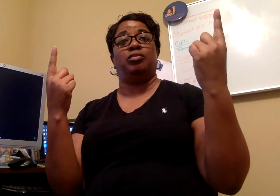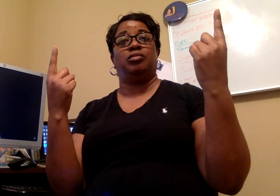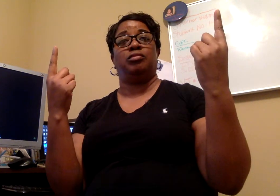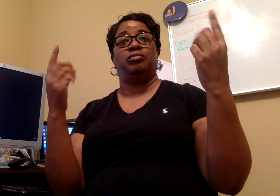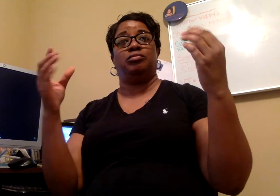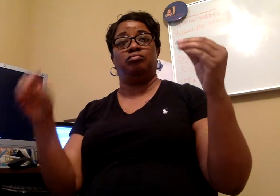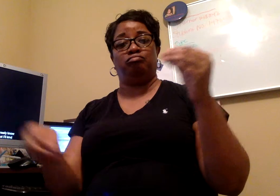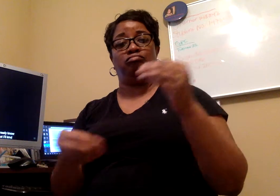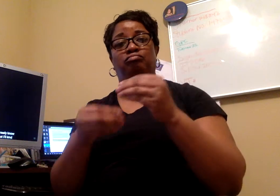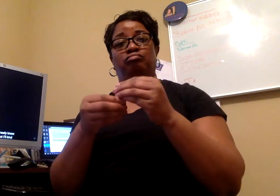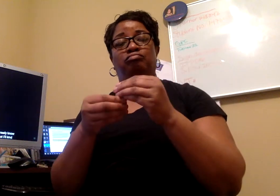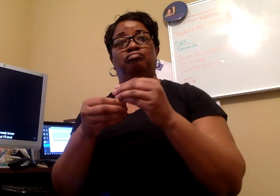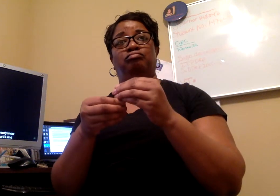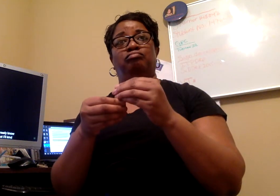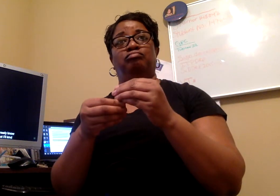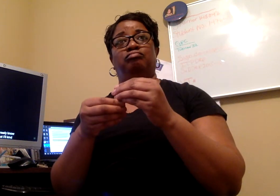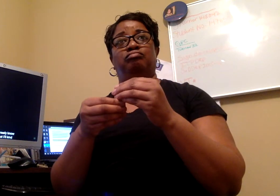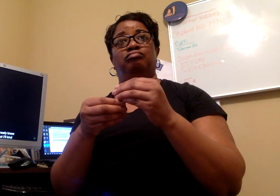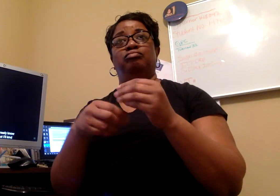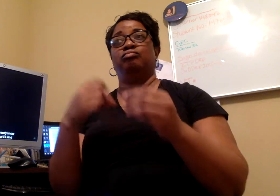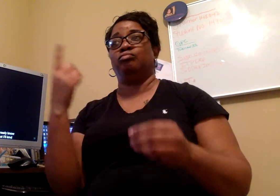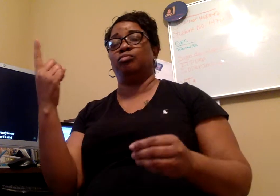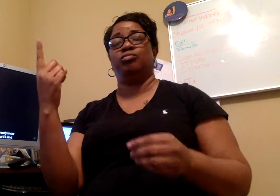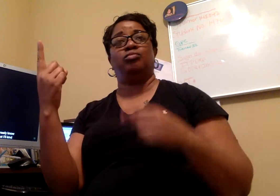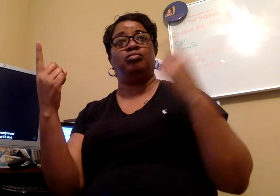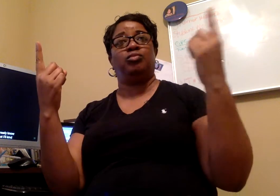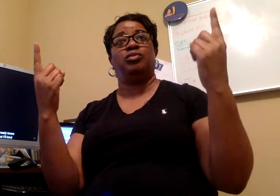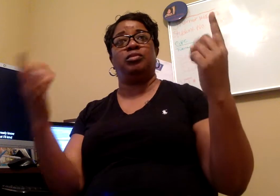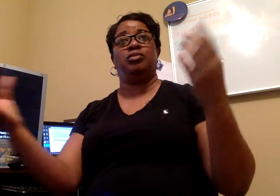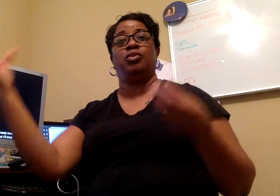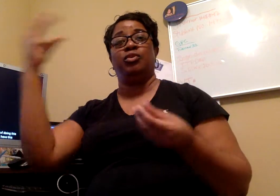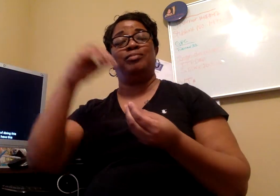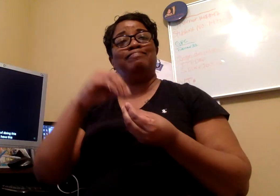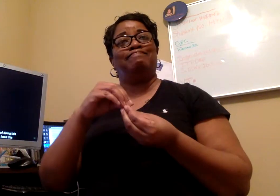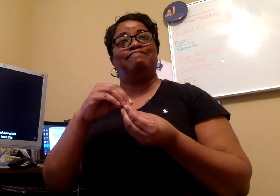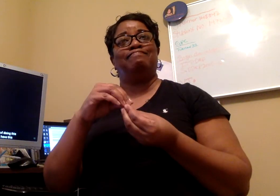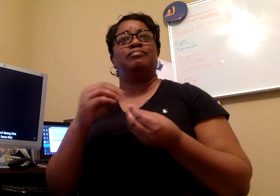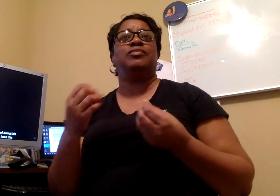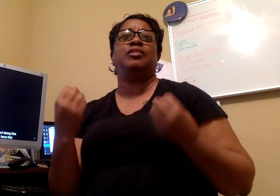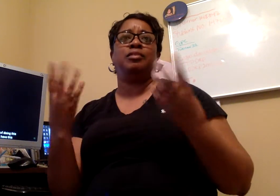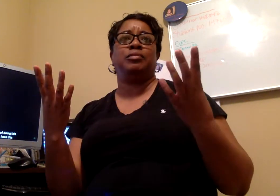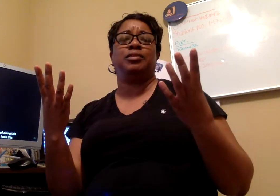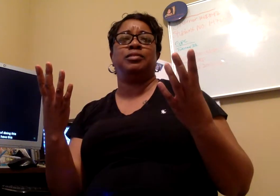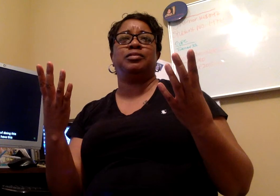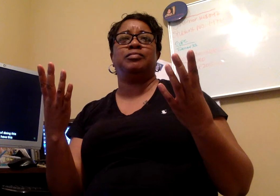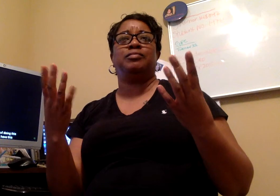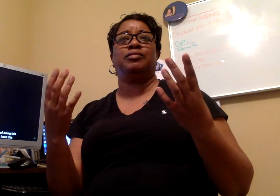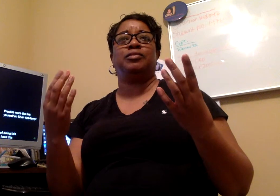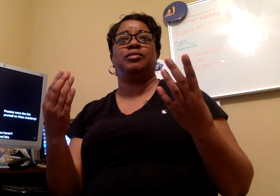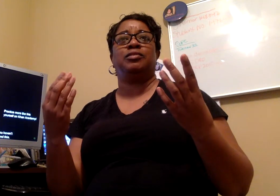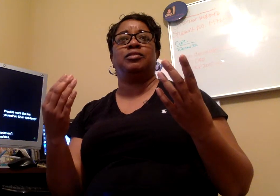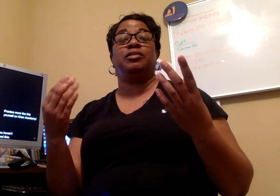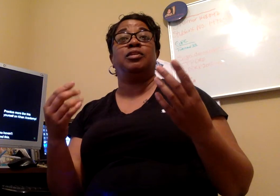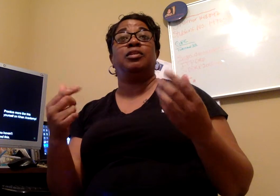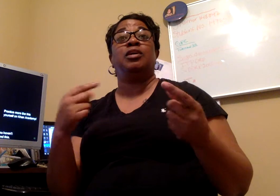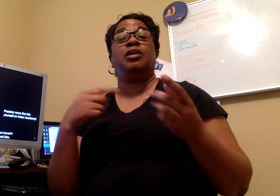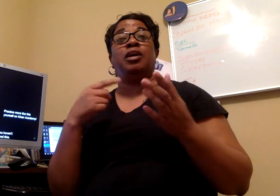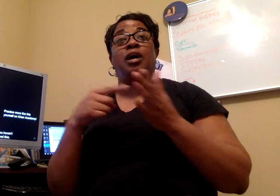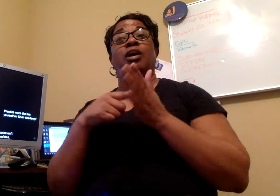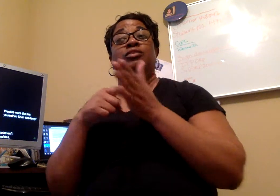1. And I think you already know how to do this, but I'll kind of show you a way of doing it in case you don't have this memorized